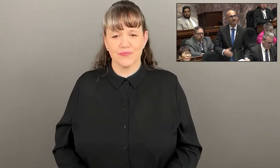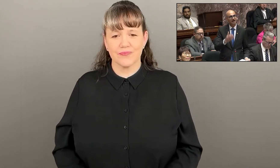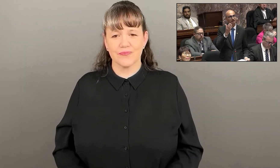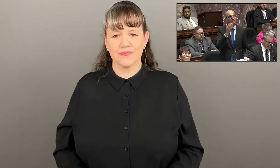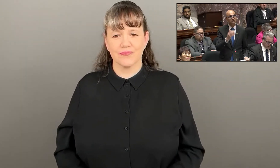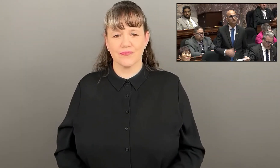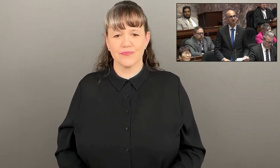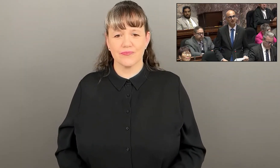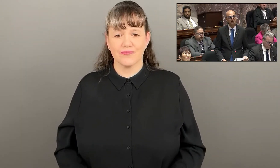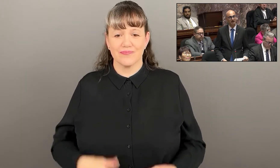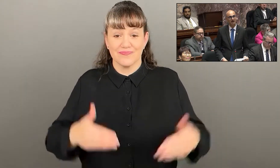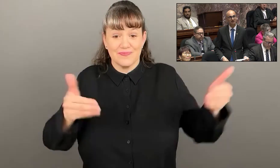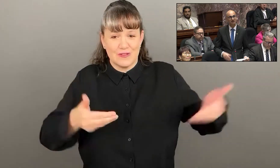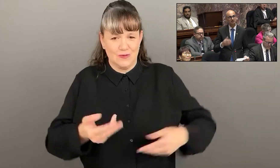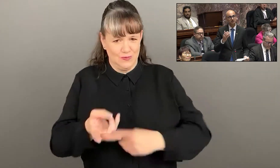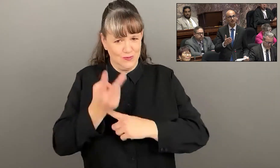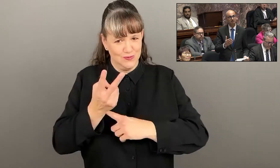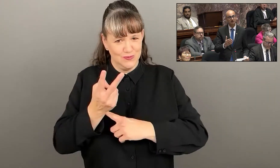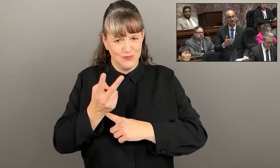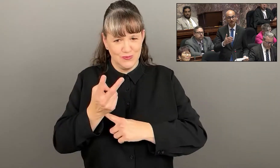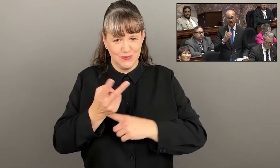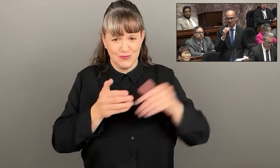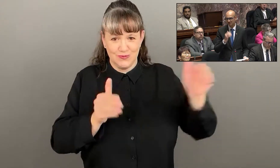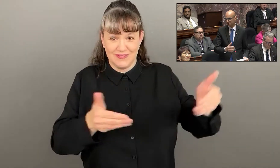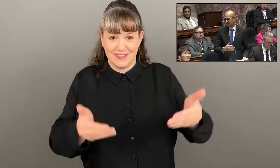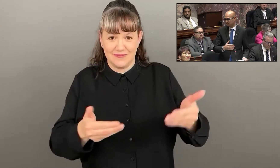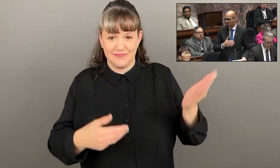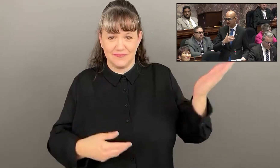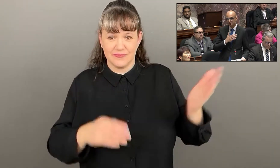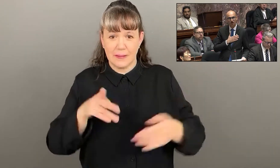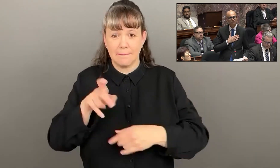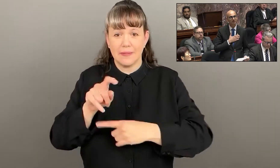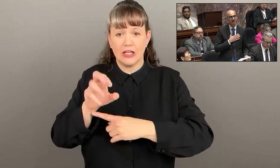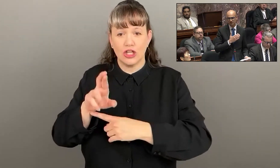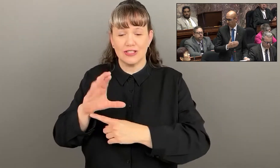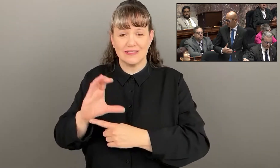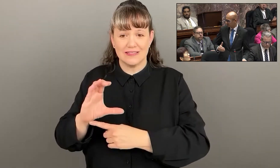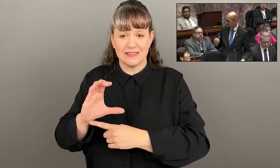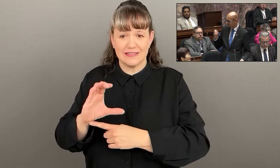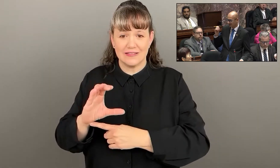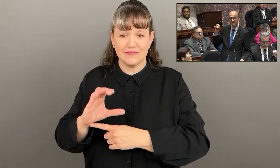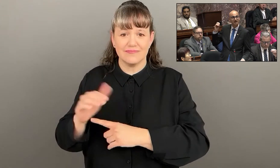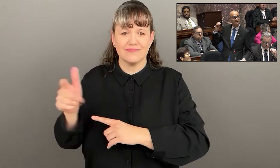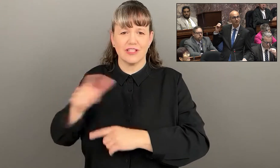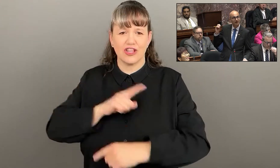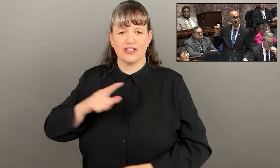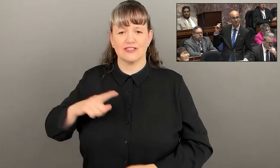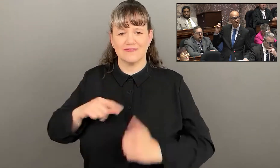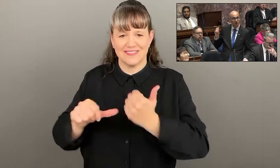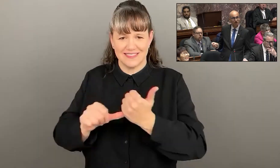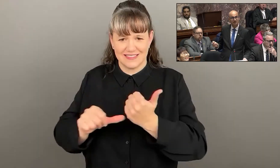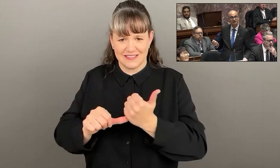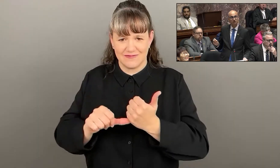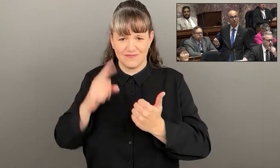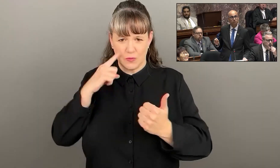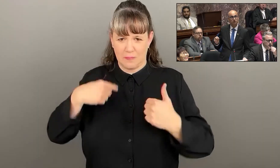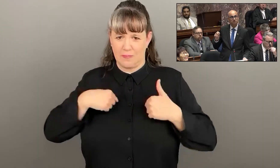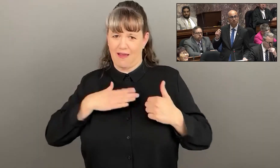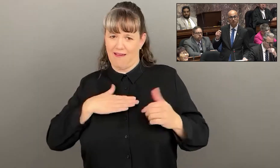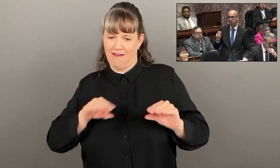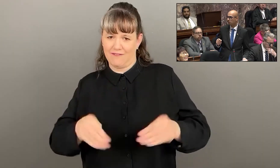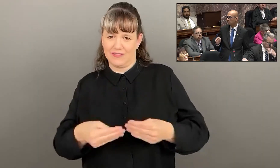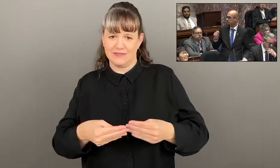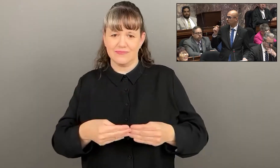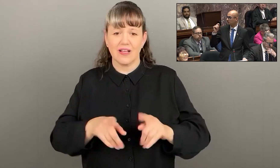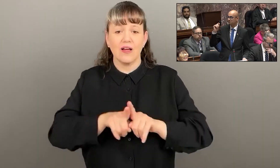gallery. Peter C., the legislative assistant to myself, as well as my colleague here from